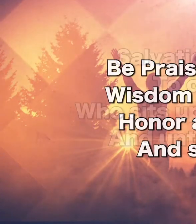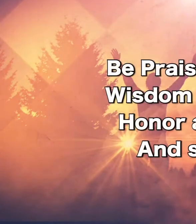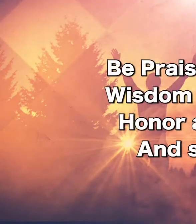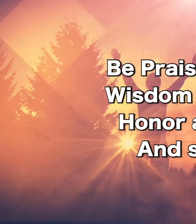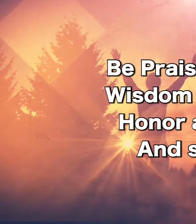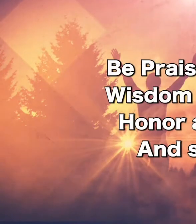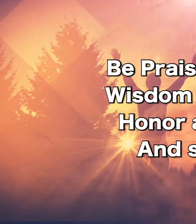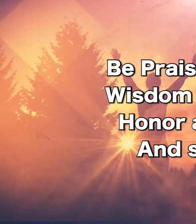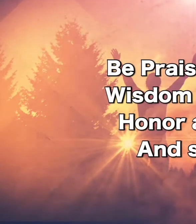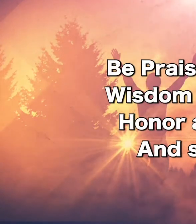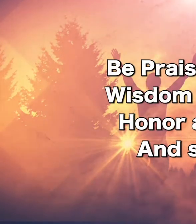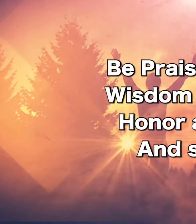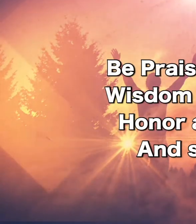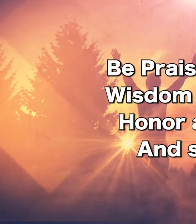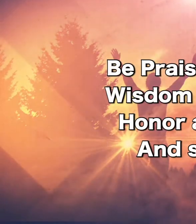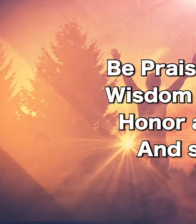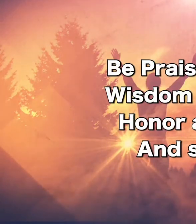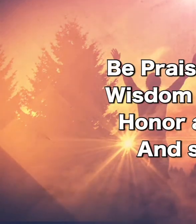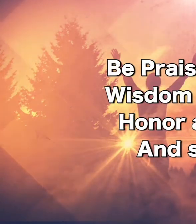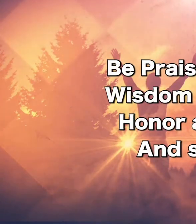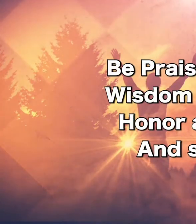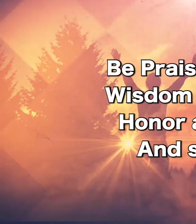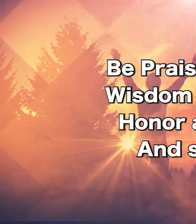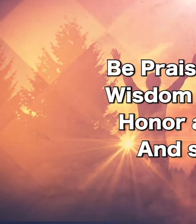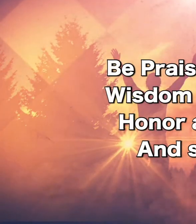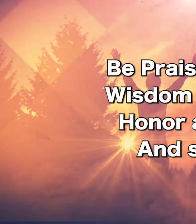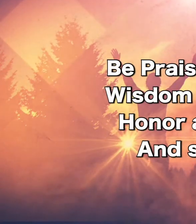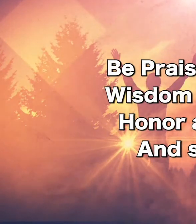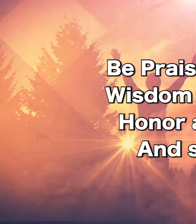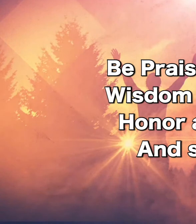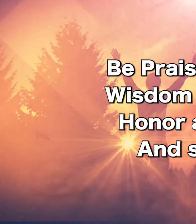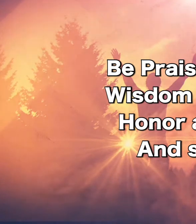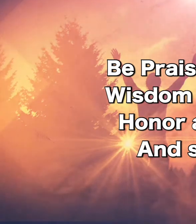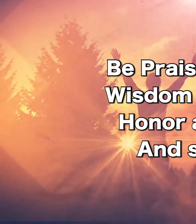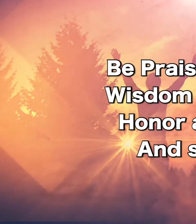Lamb be praise and glory,